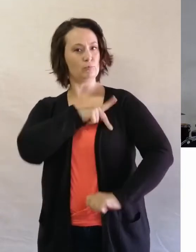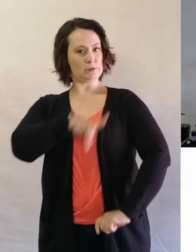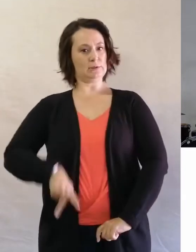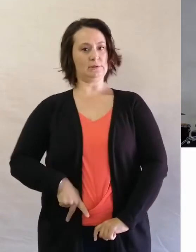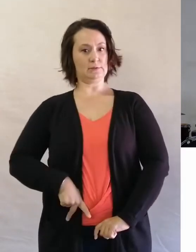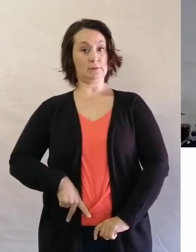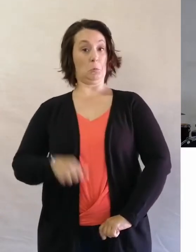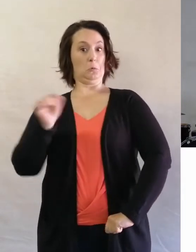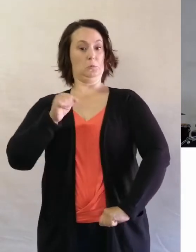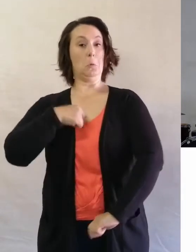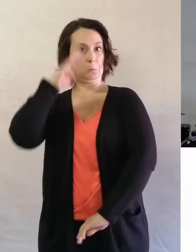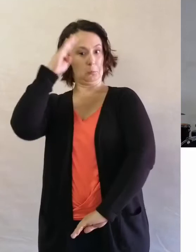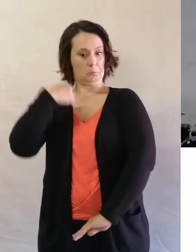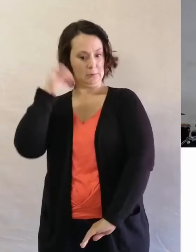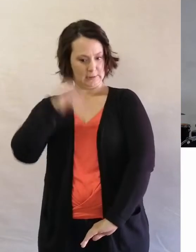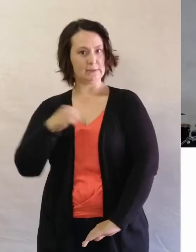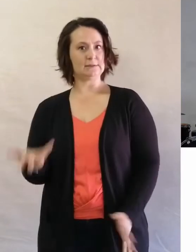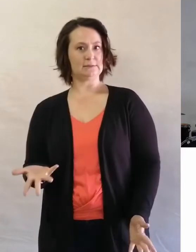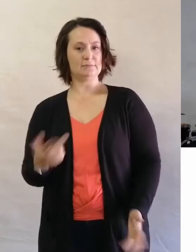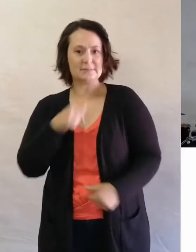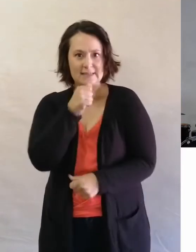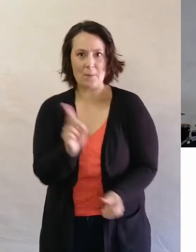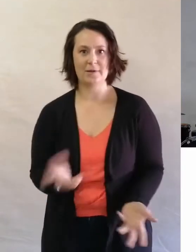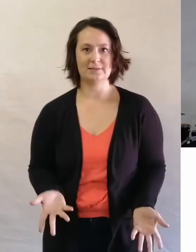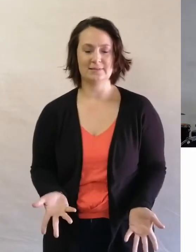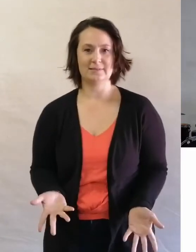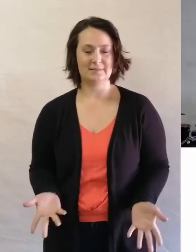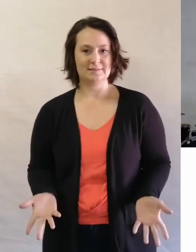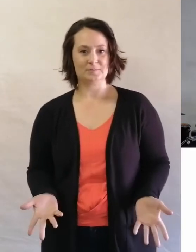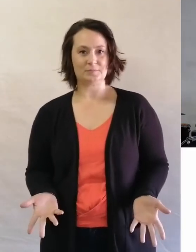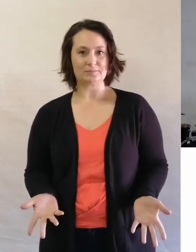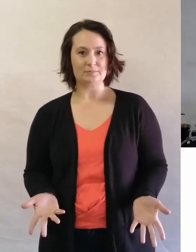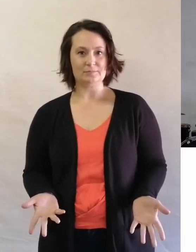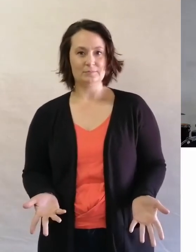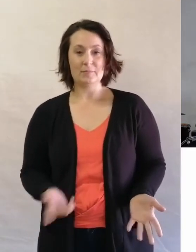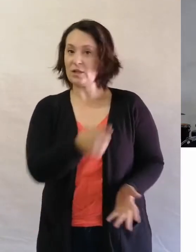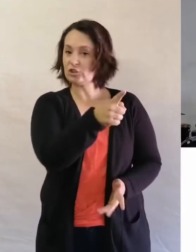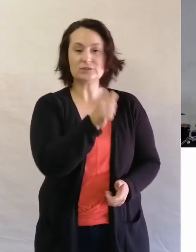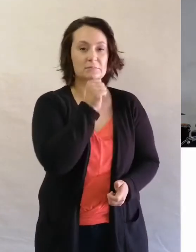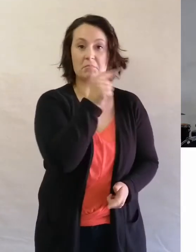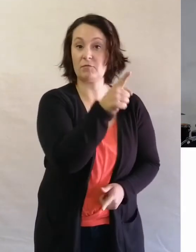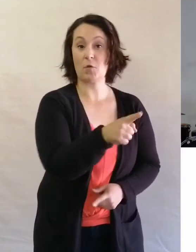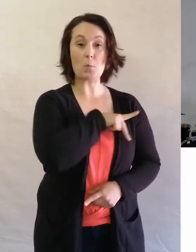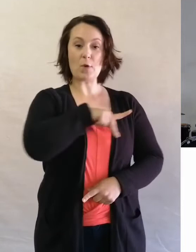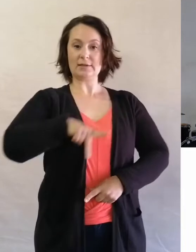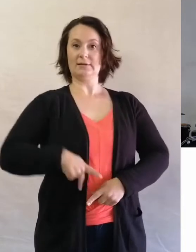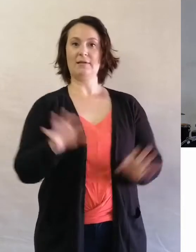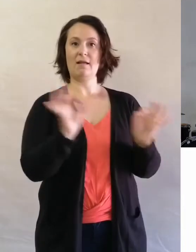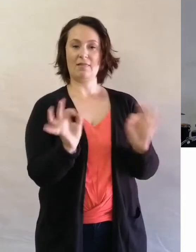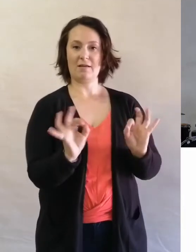stood to attention and I said, yes, ma'am. What else could I say? But listen, even if she doesn't become the president of South